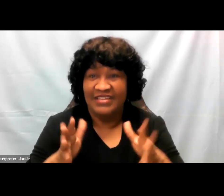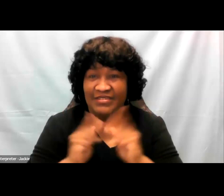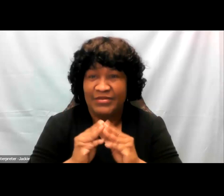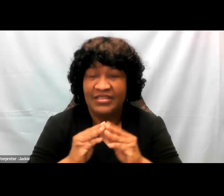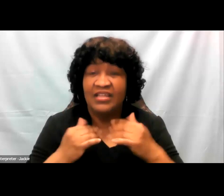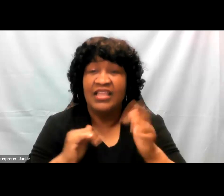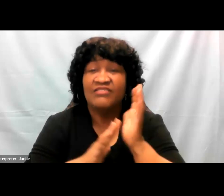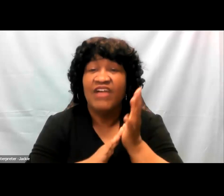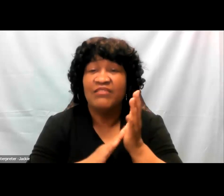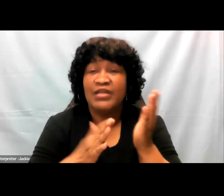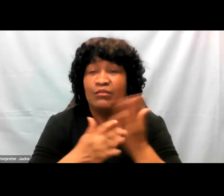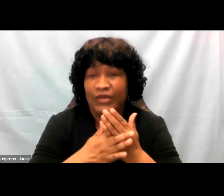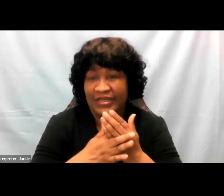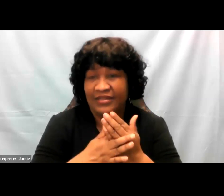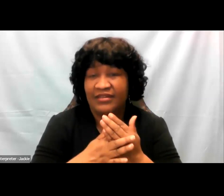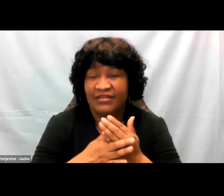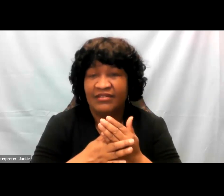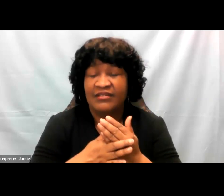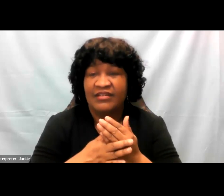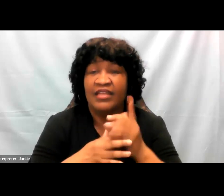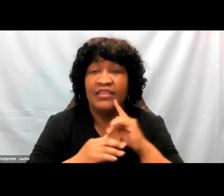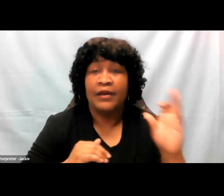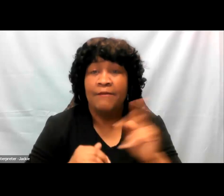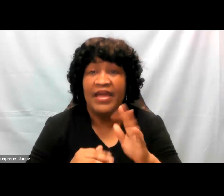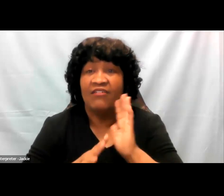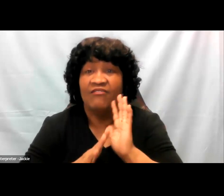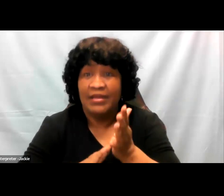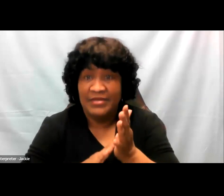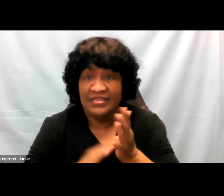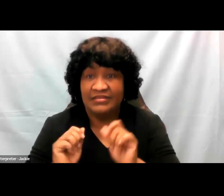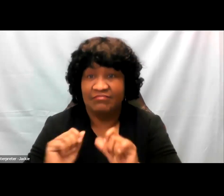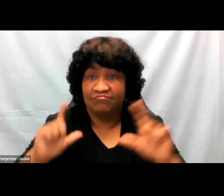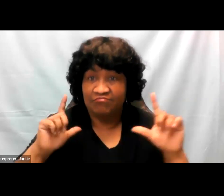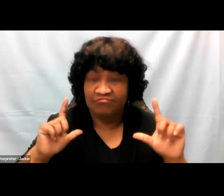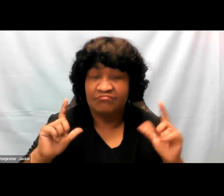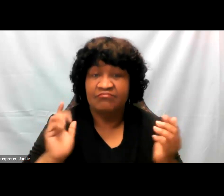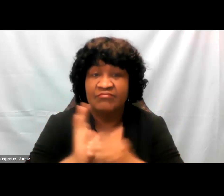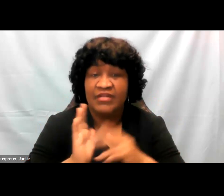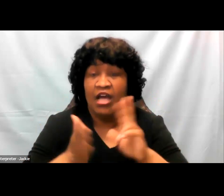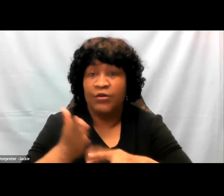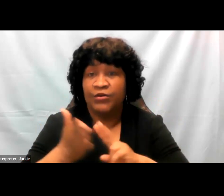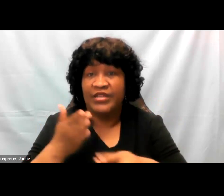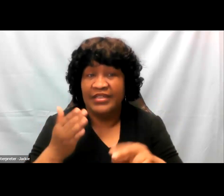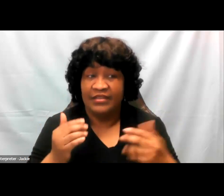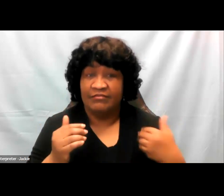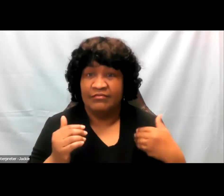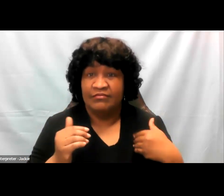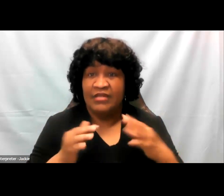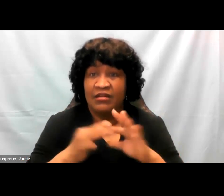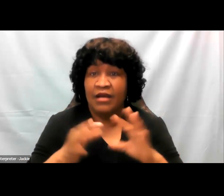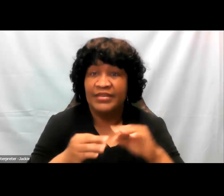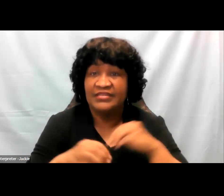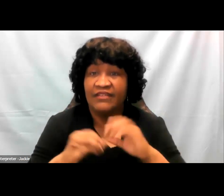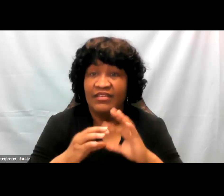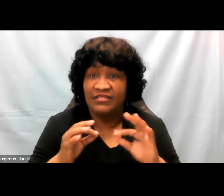about we take a 5-minute break, and then we'll come back on screen. I'll read the last comments in our